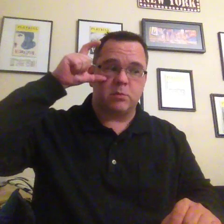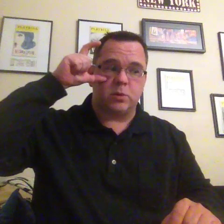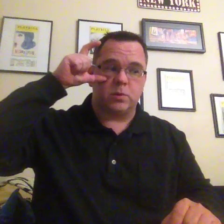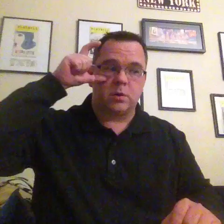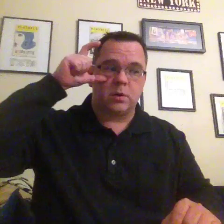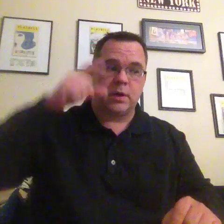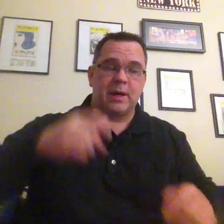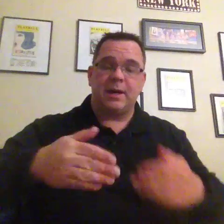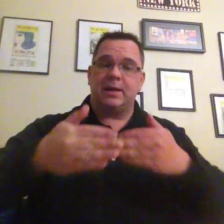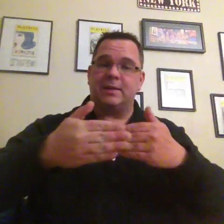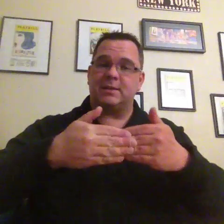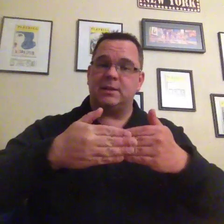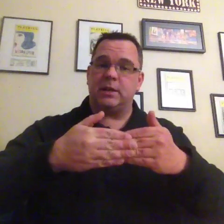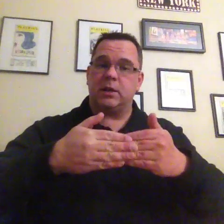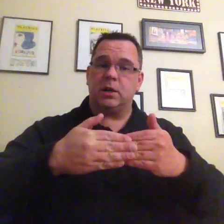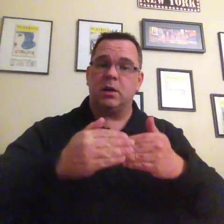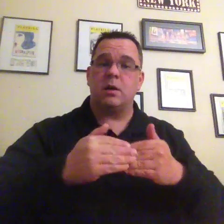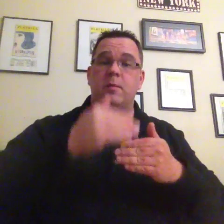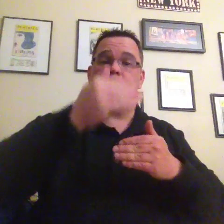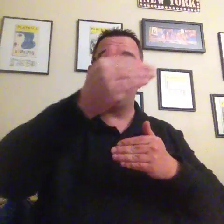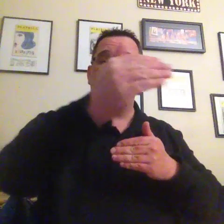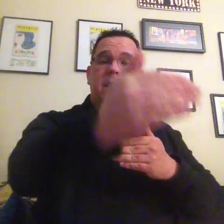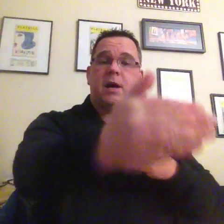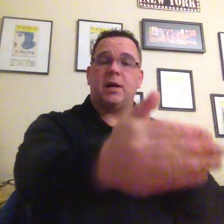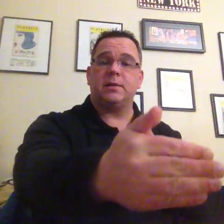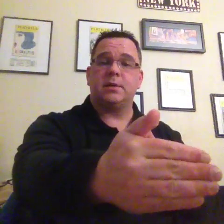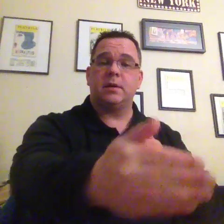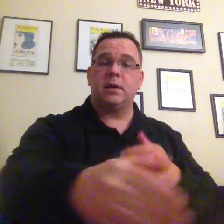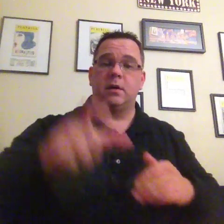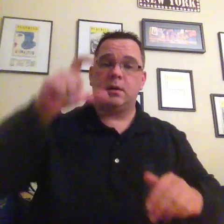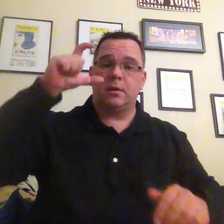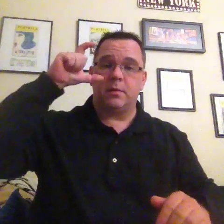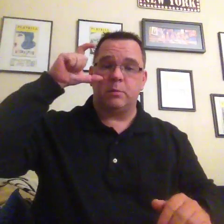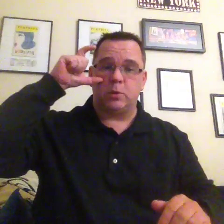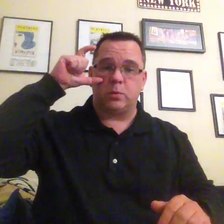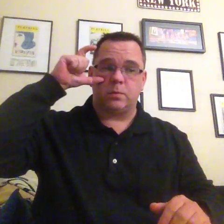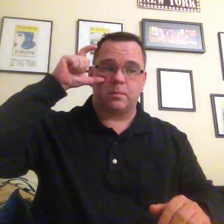moon. It's near, beyond the moon.